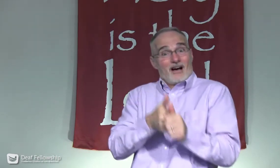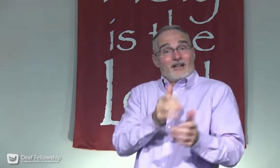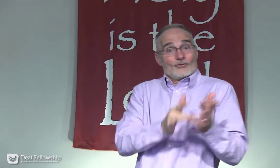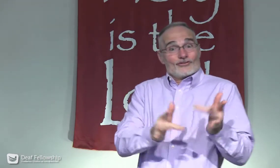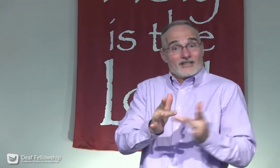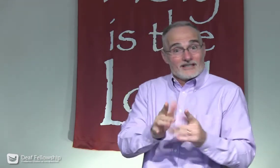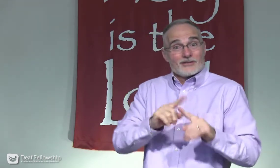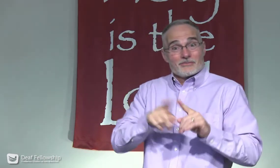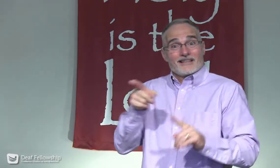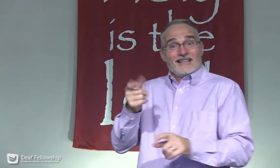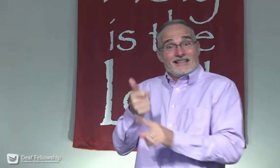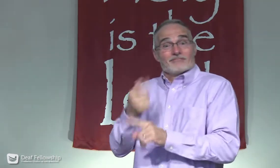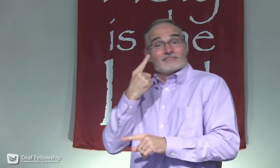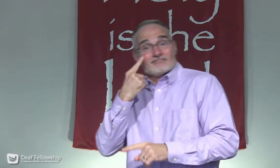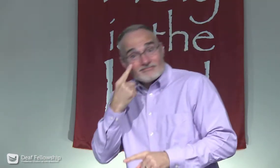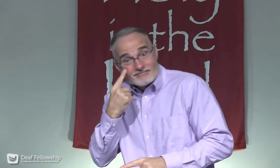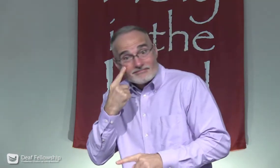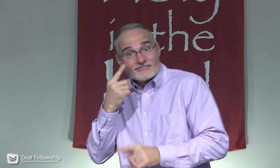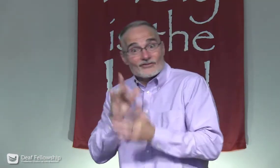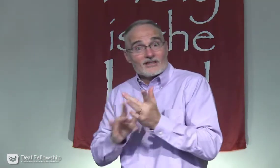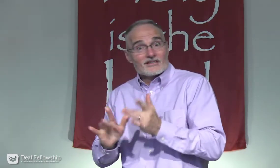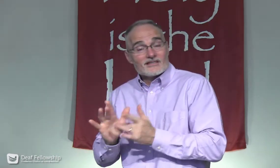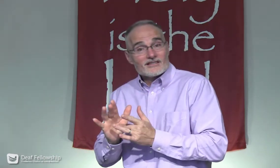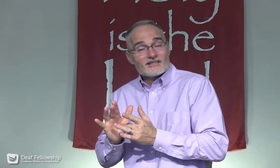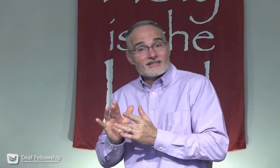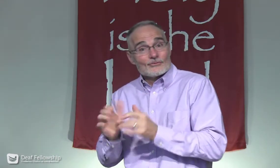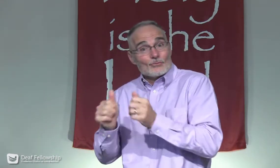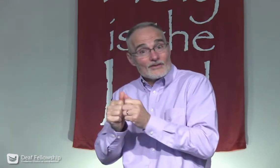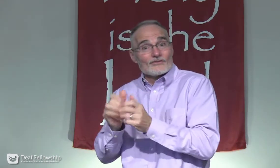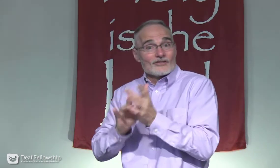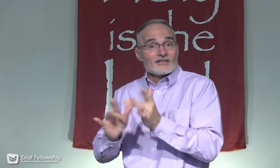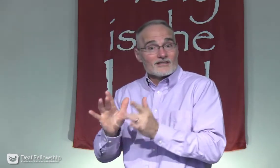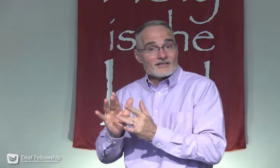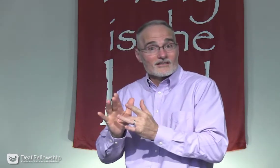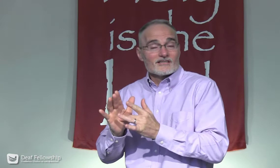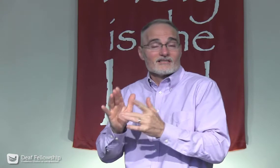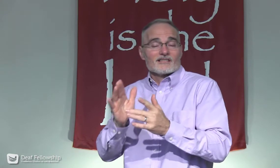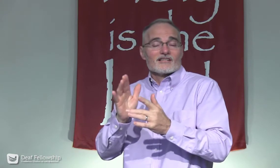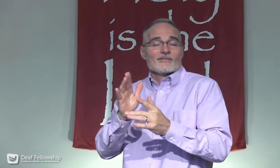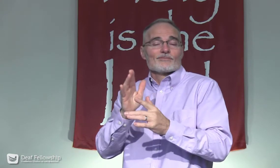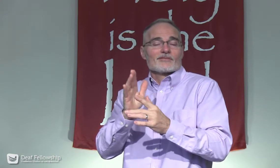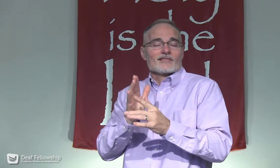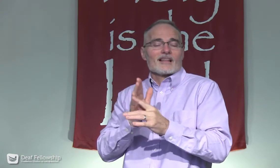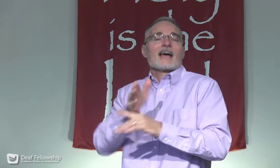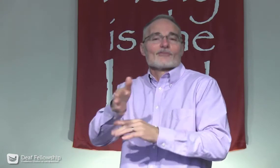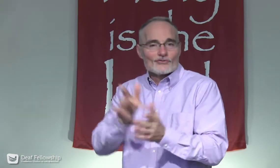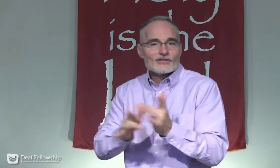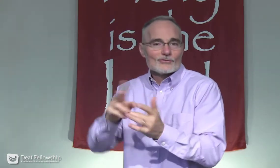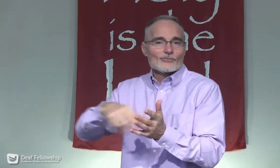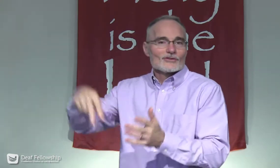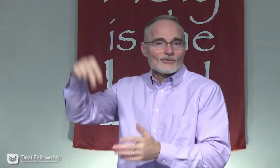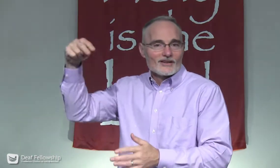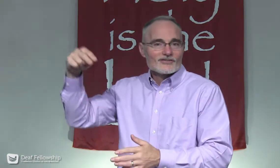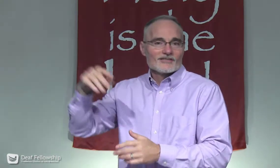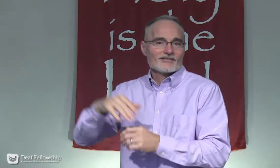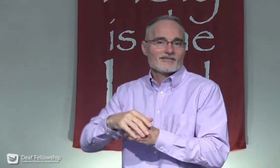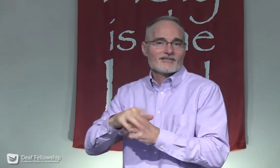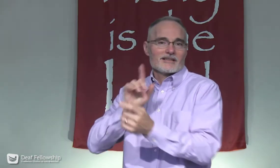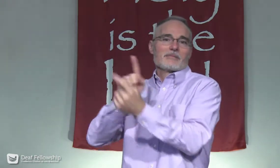an apostle of Jesus, meaning, yes, he was a follower, but he also was a firsthand witness. He